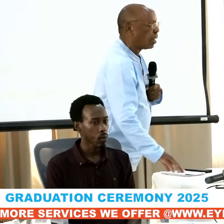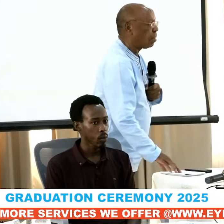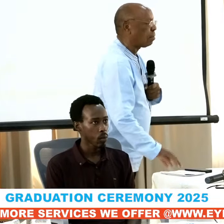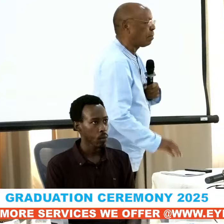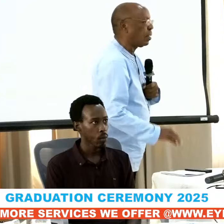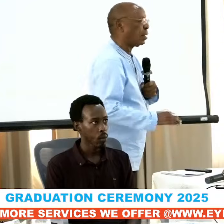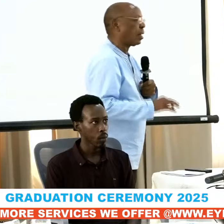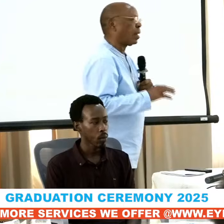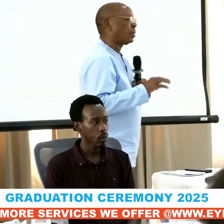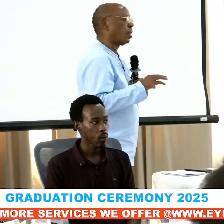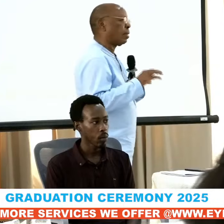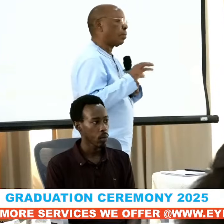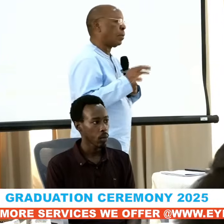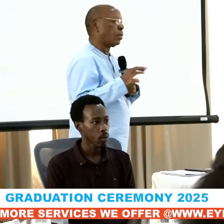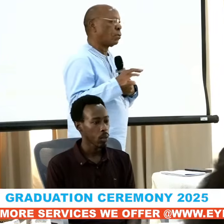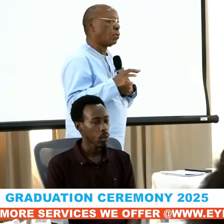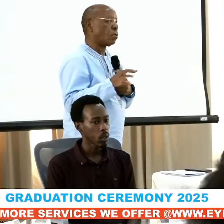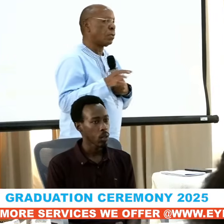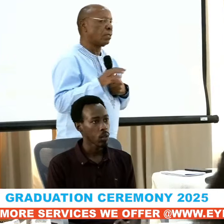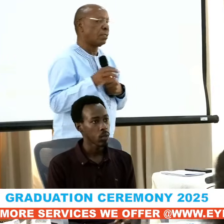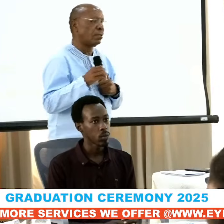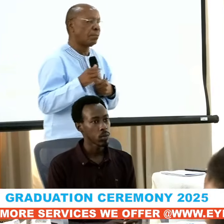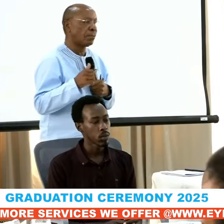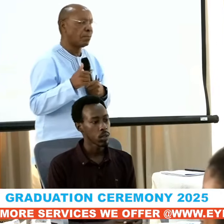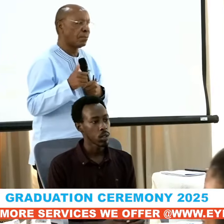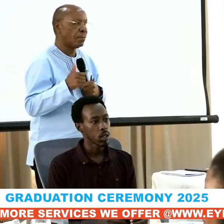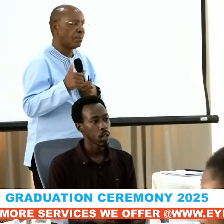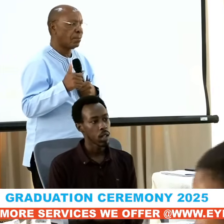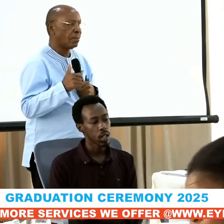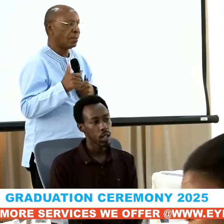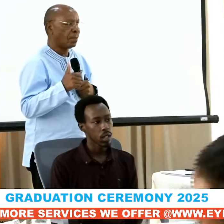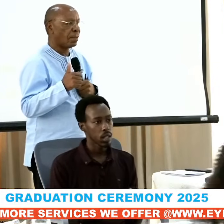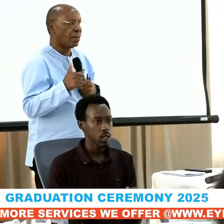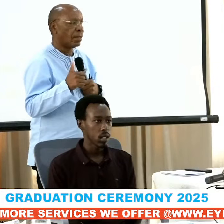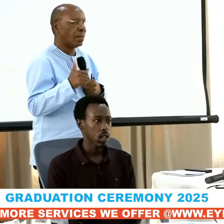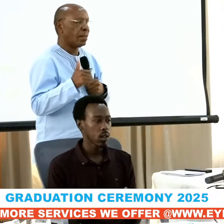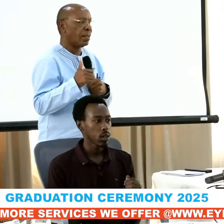As the country, as the population grows,